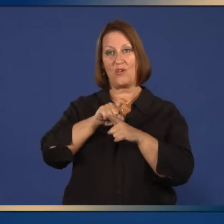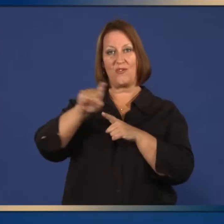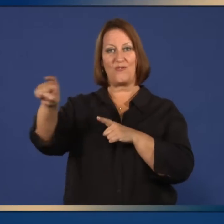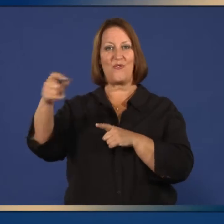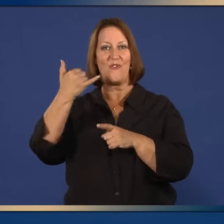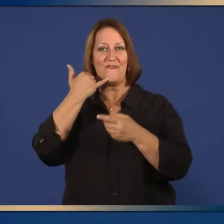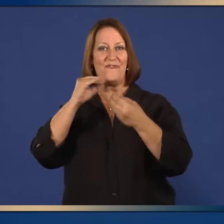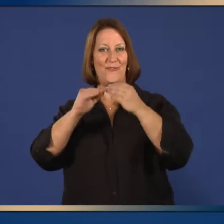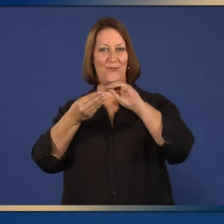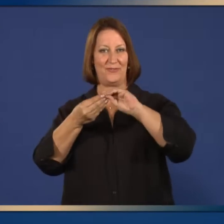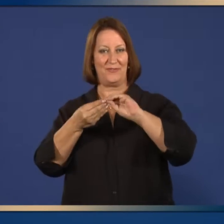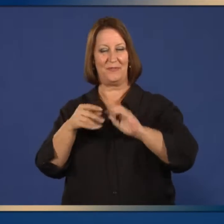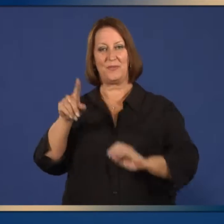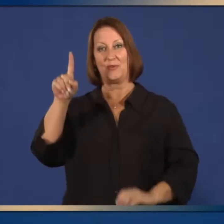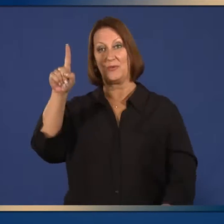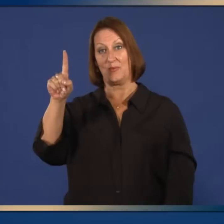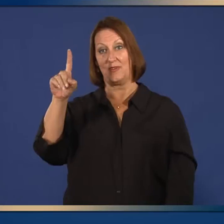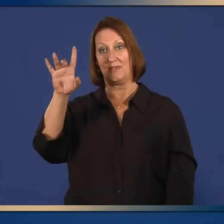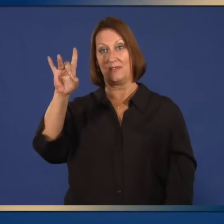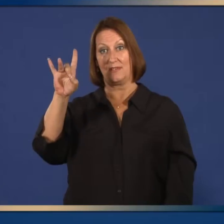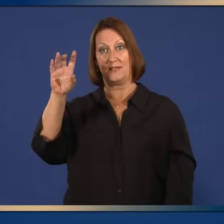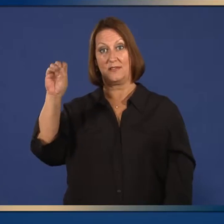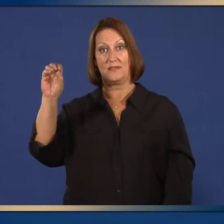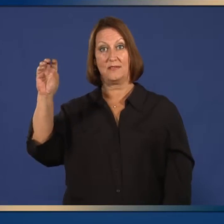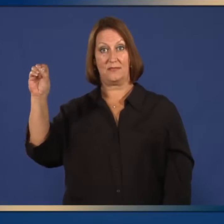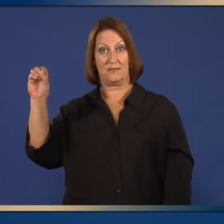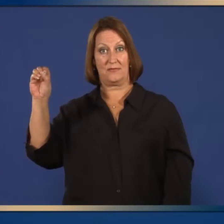or by calling